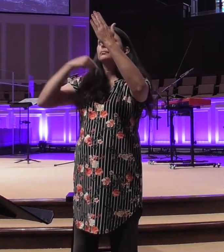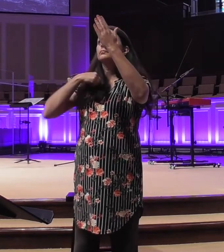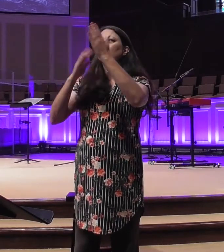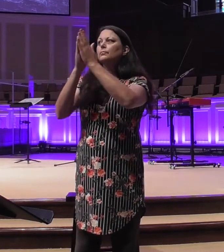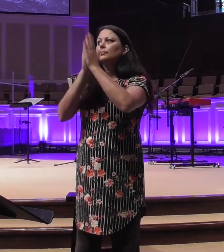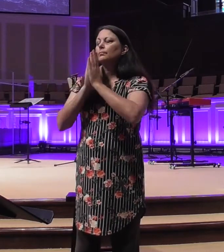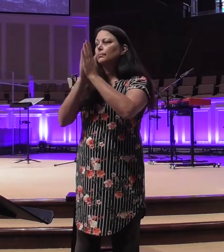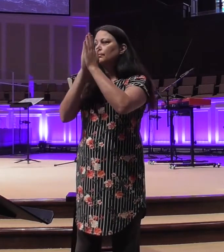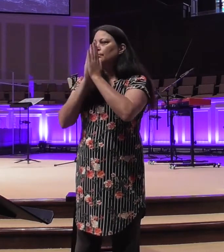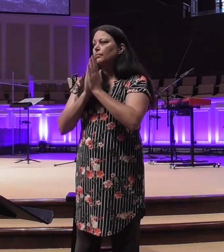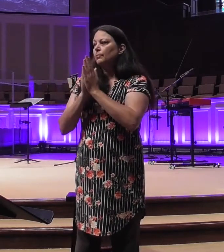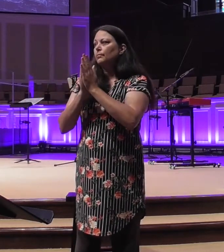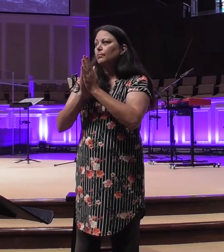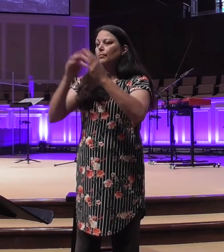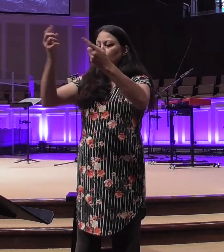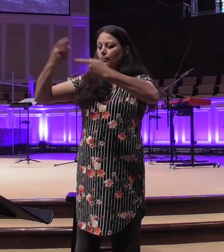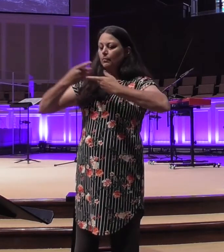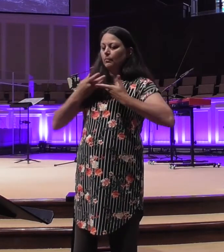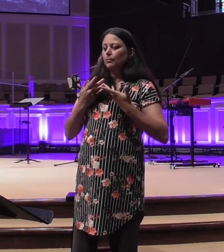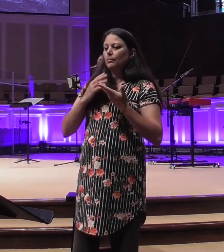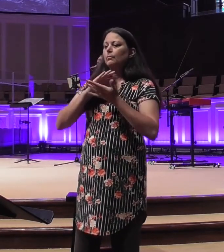more like